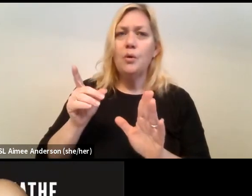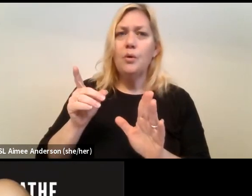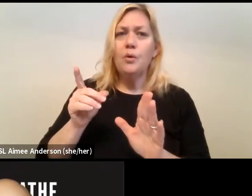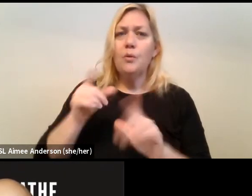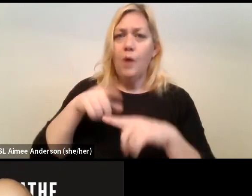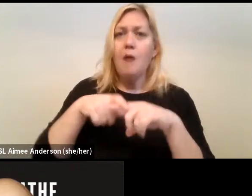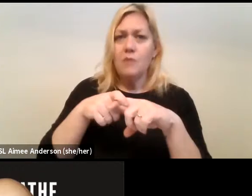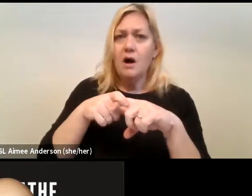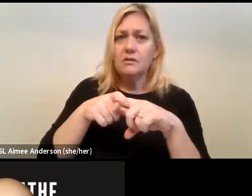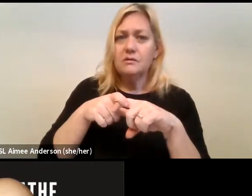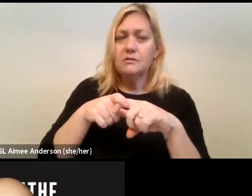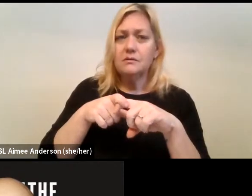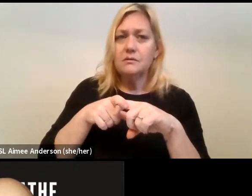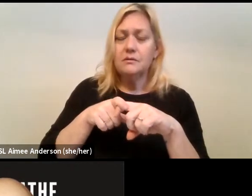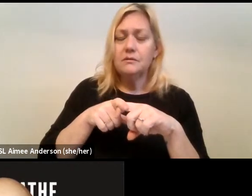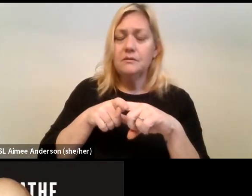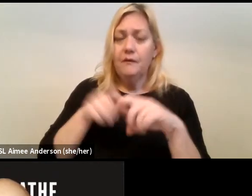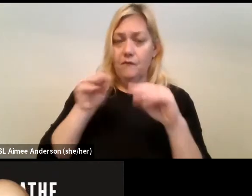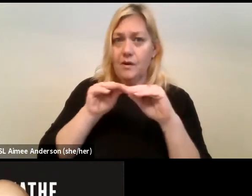that, and that's not